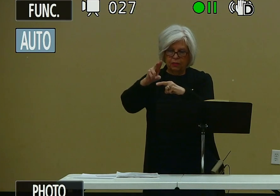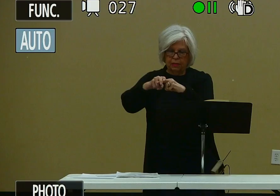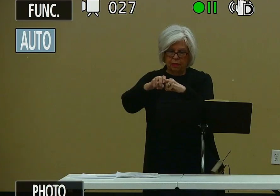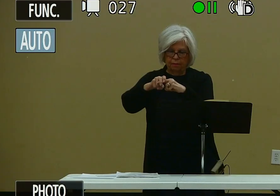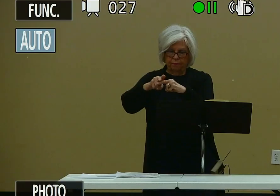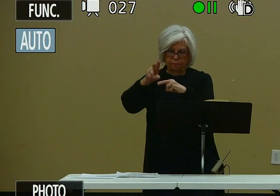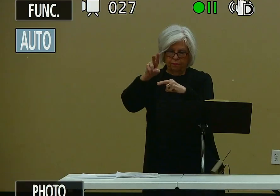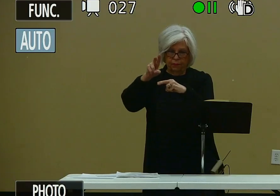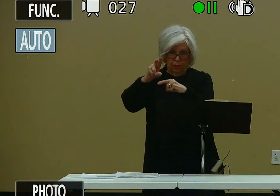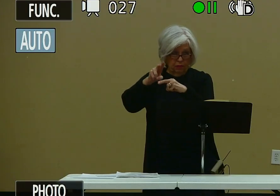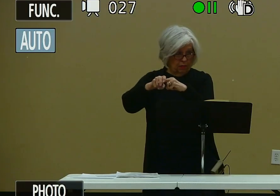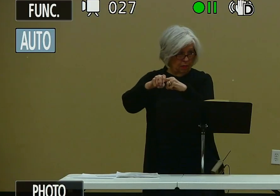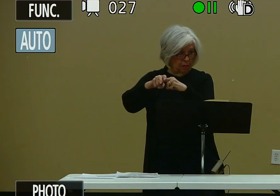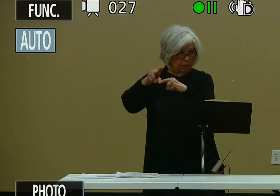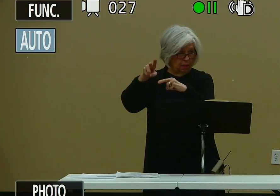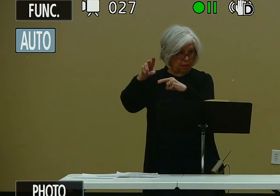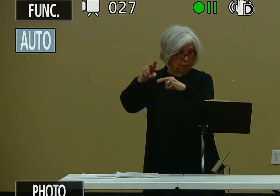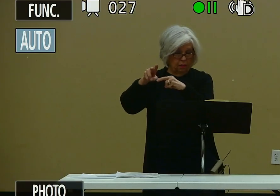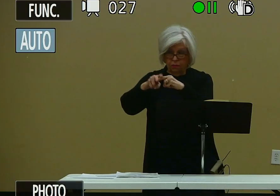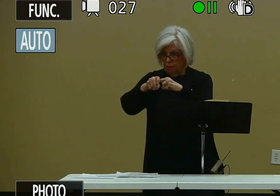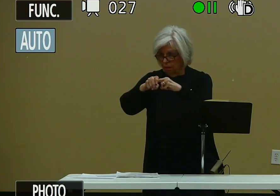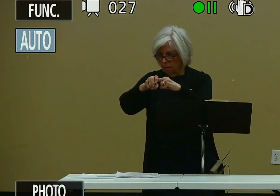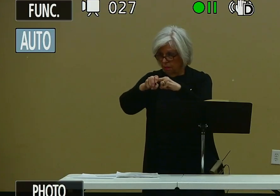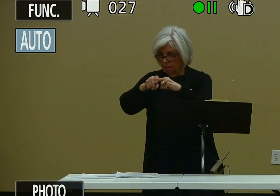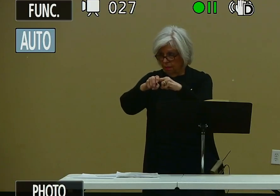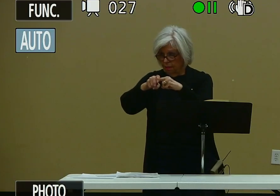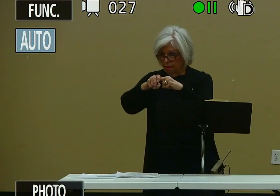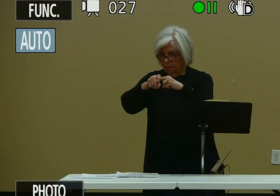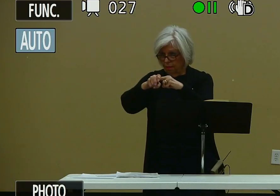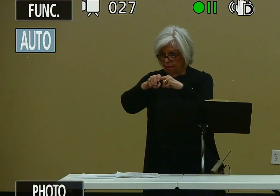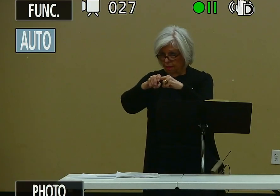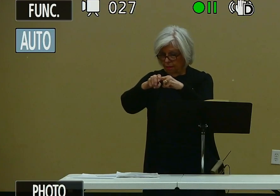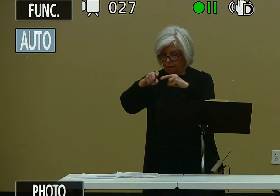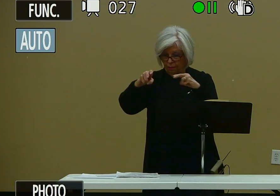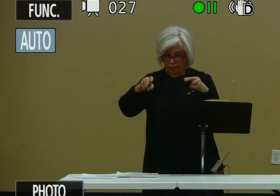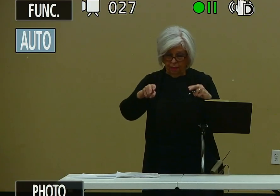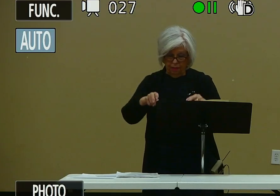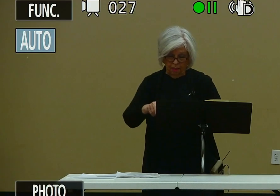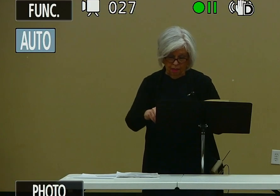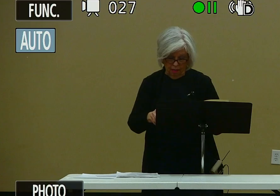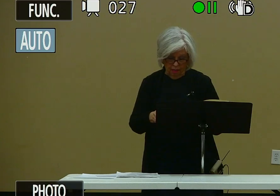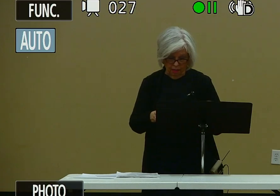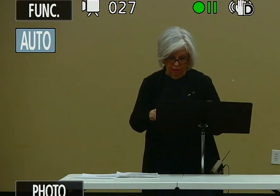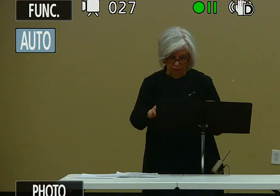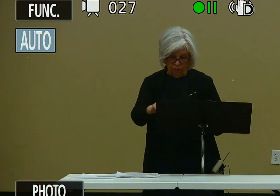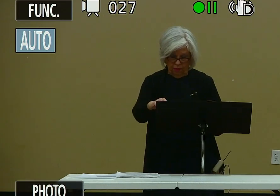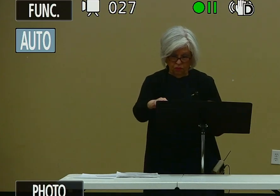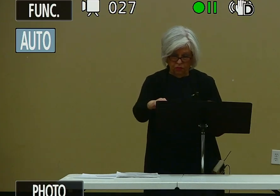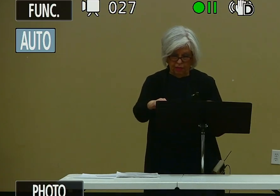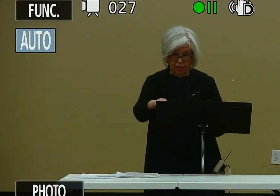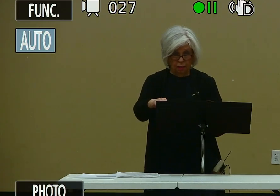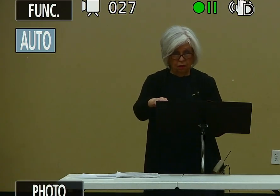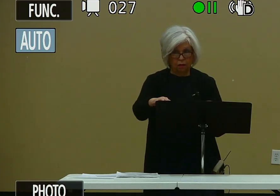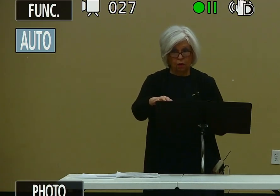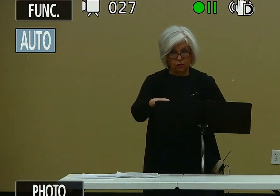sit, sit, sit. Okay? Next one. Sing or